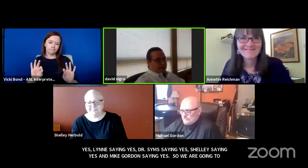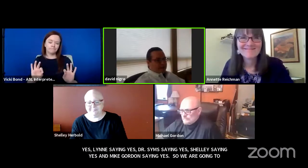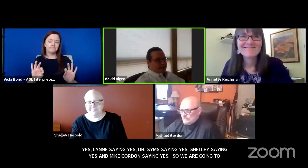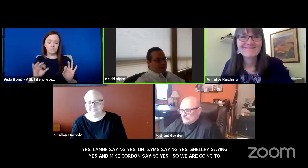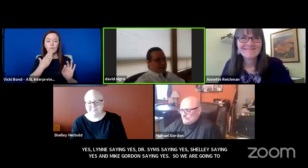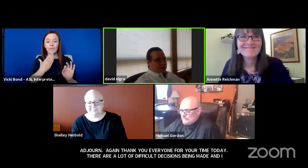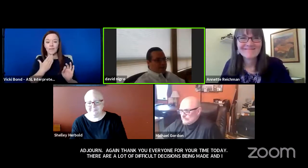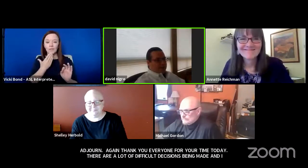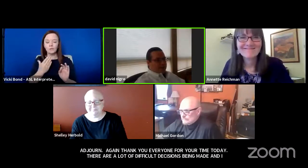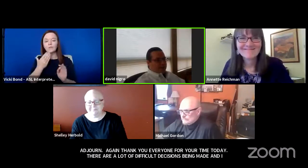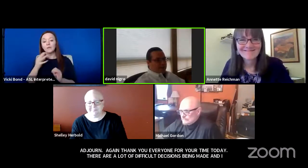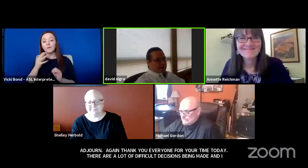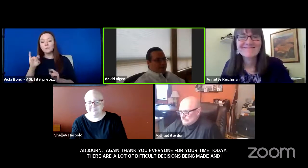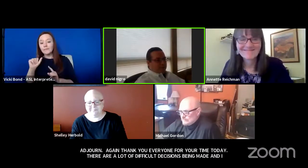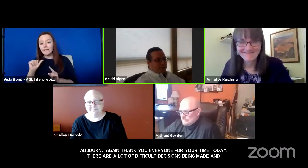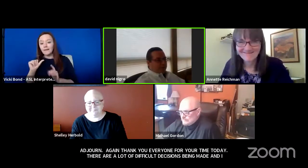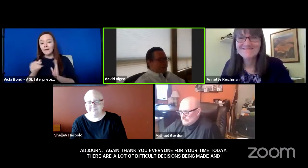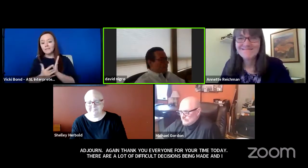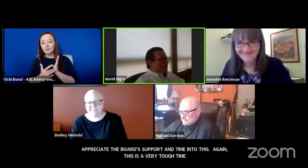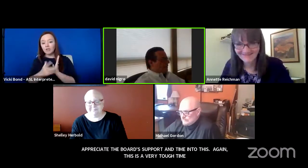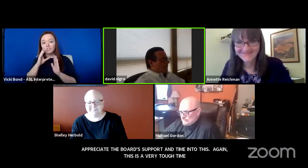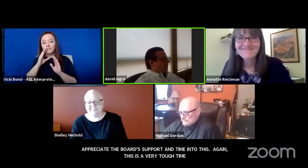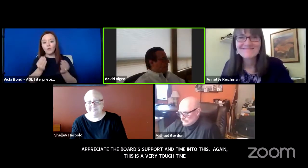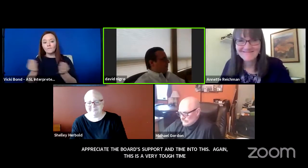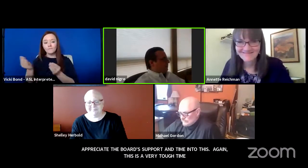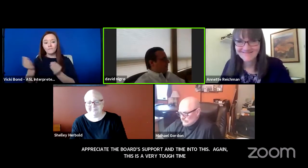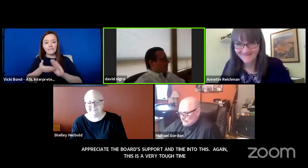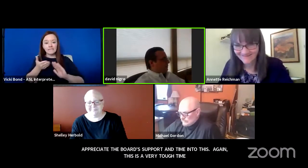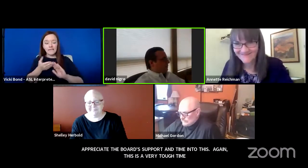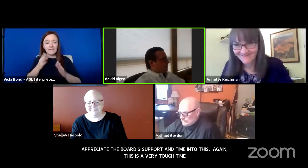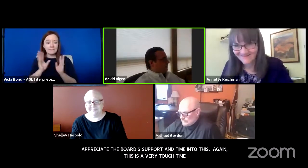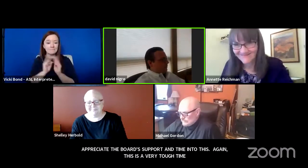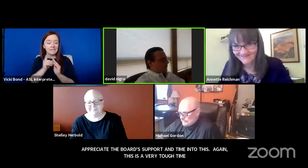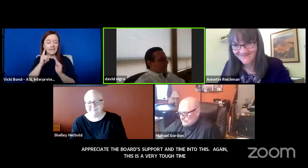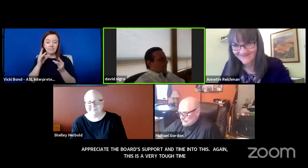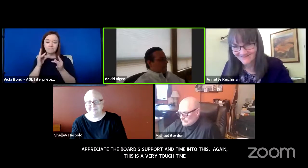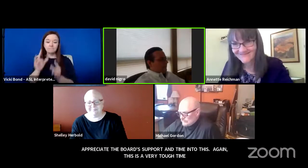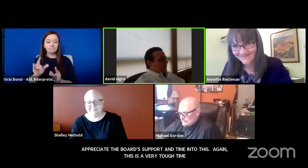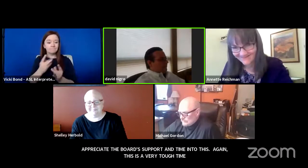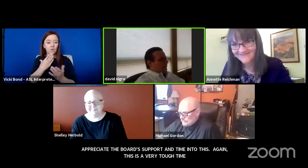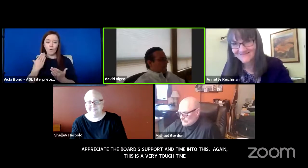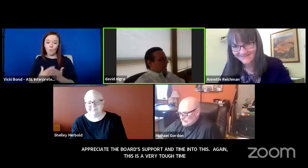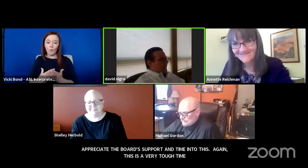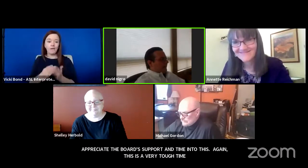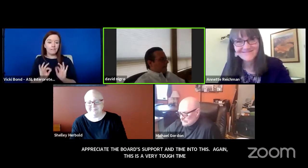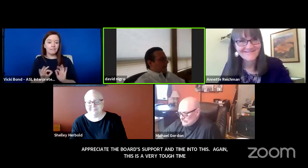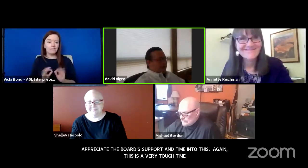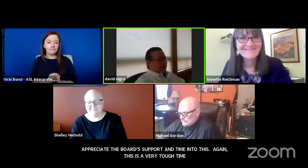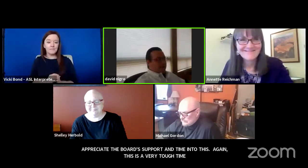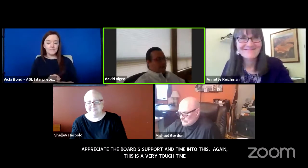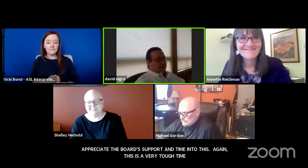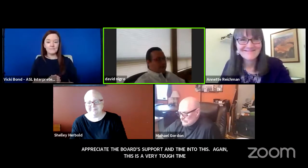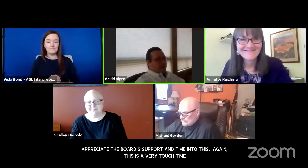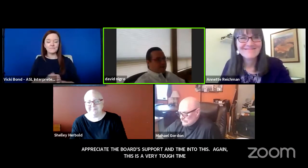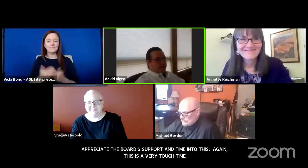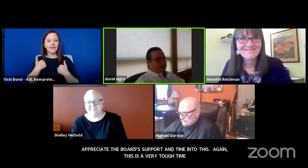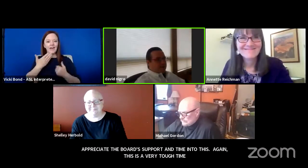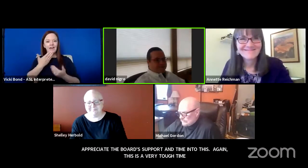to Media Technologies for facilitating the meeting. I think everything went really well. And have